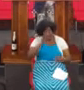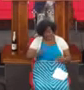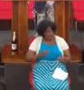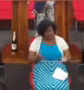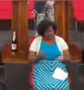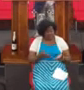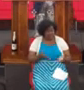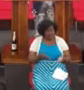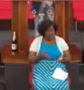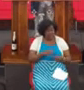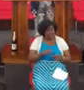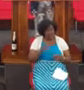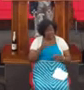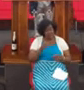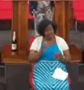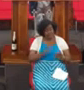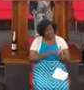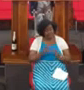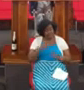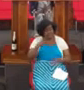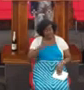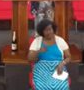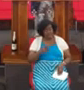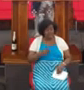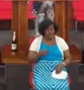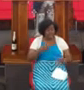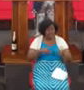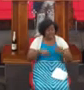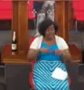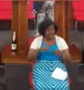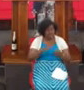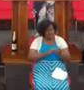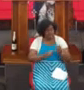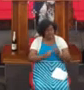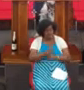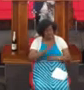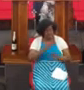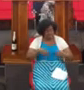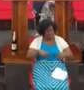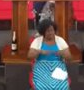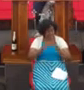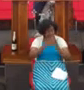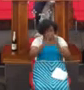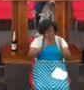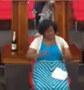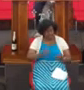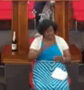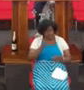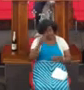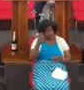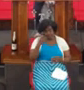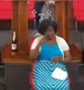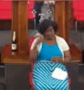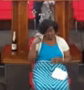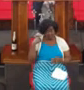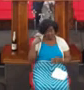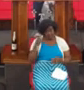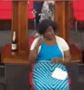only was there, the Bible says, and it came to pass, as he went into the house of one, listen, the chief